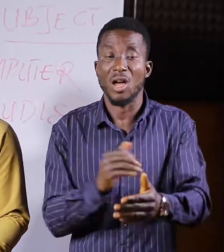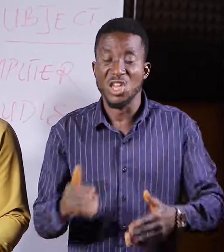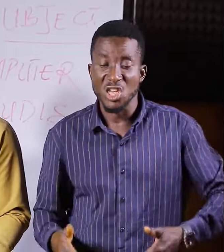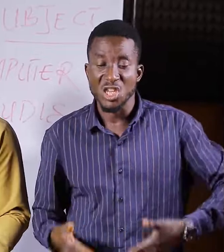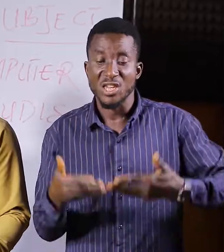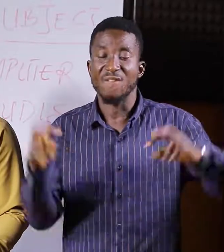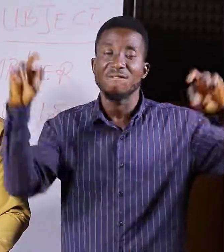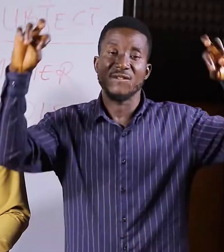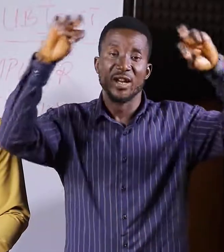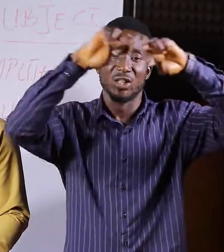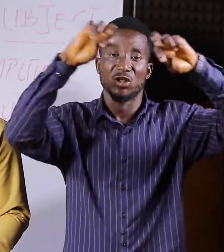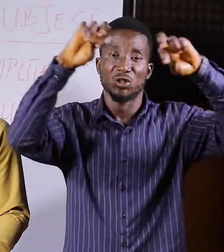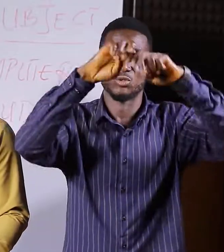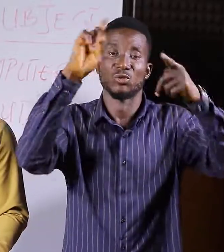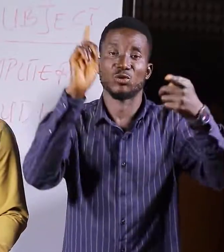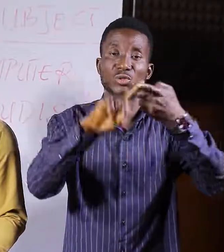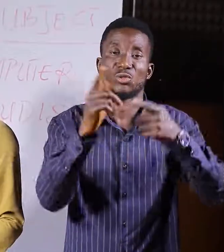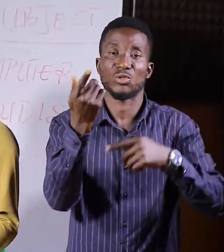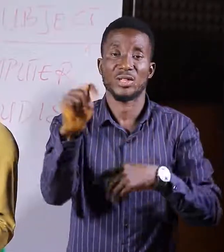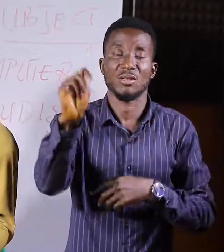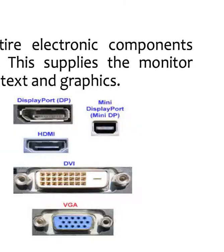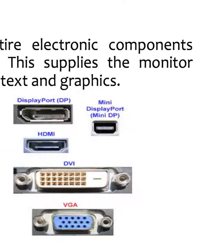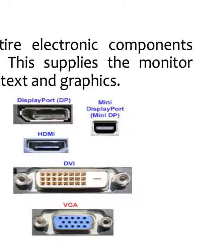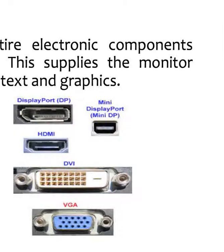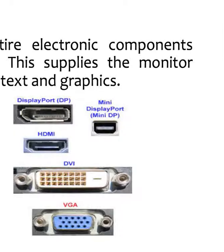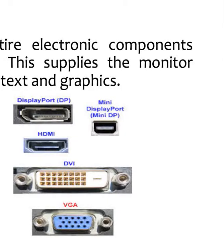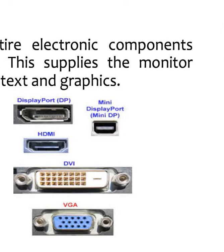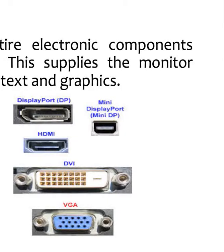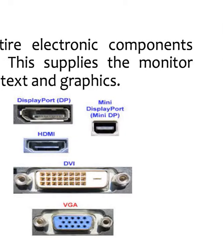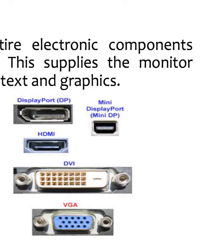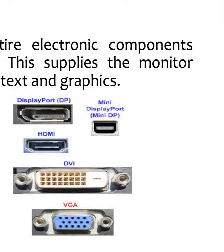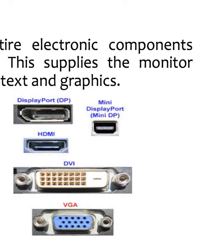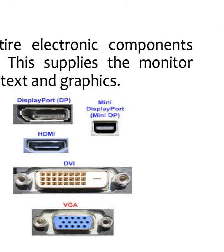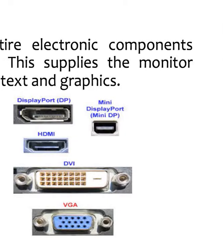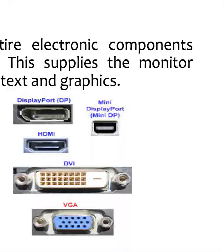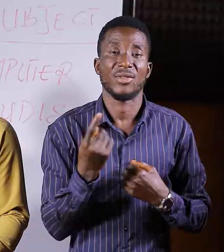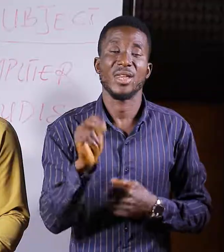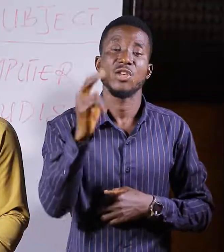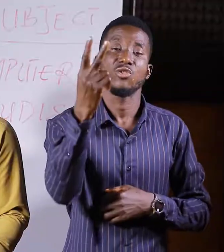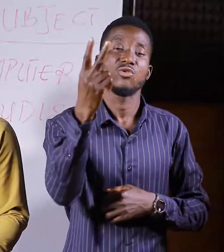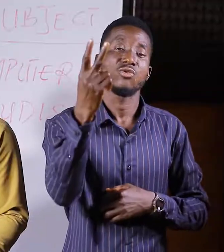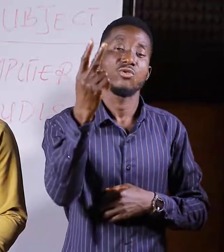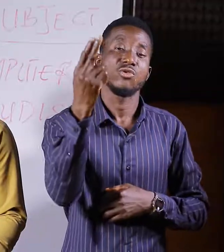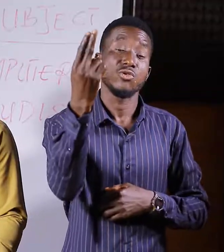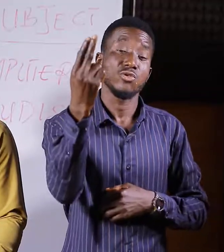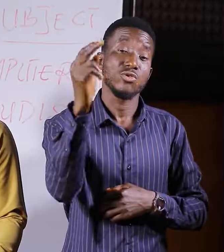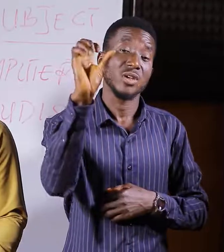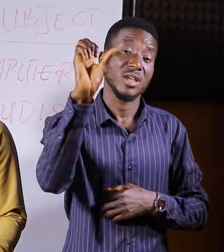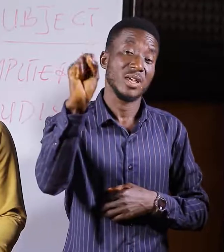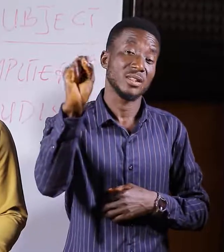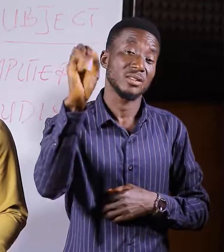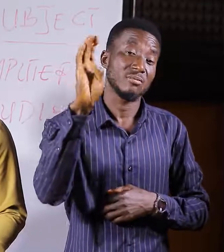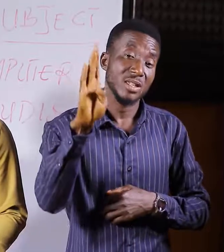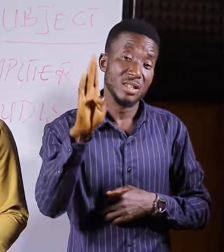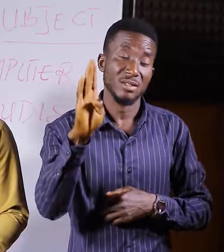the electricity to the monitor. And we have the USB port, where we could actually insert either our flash